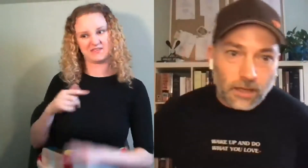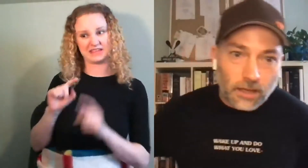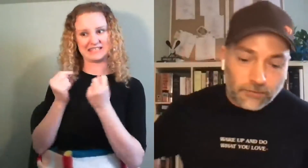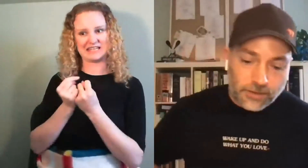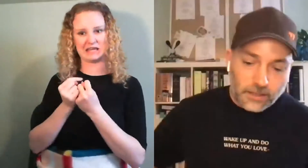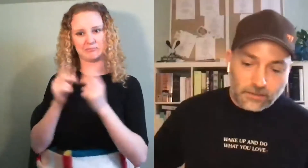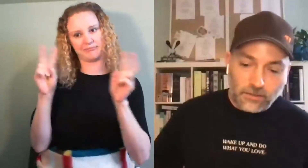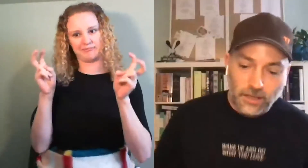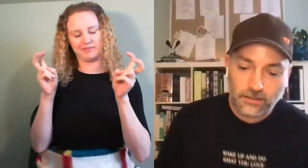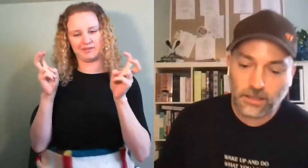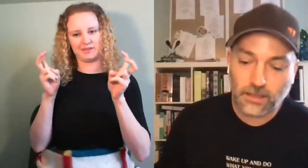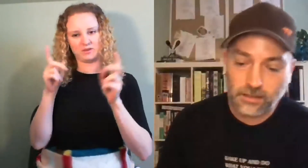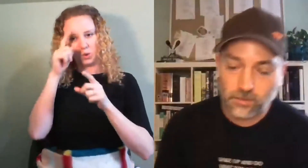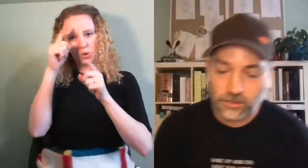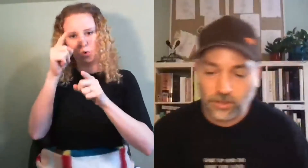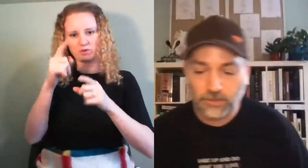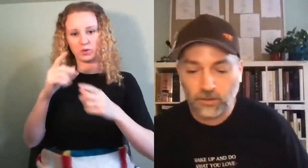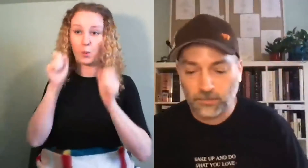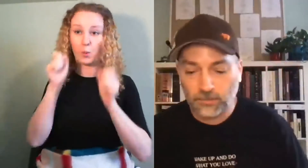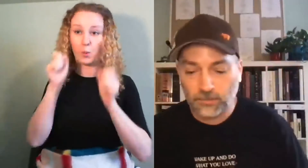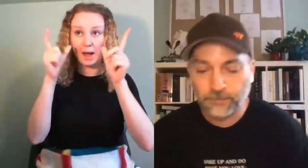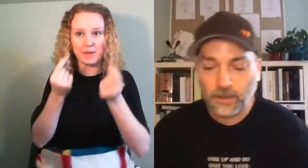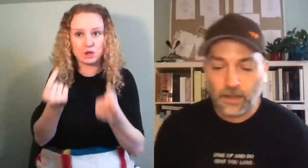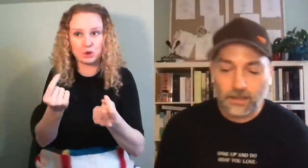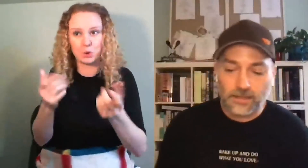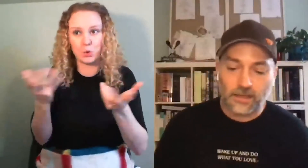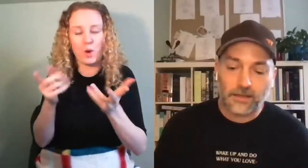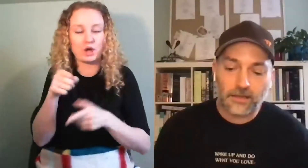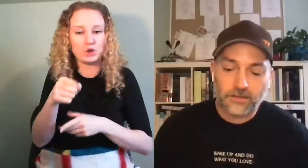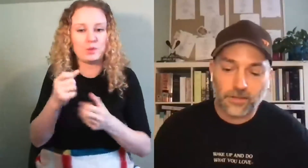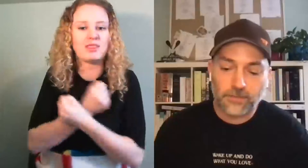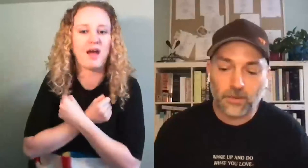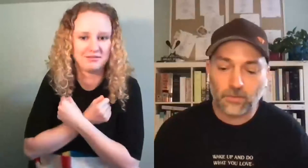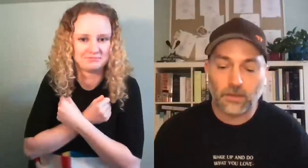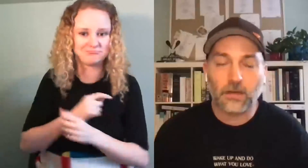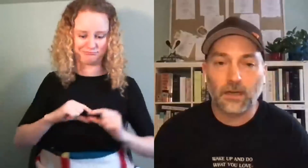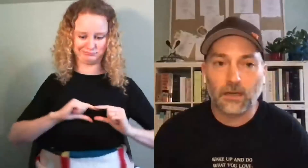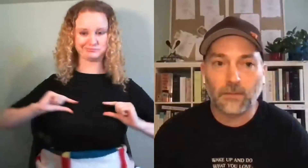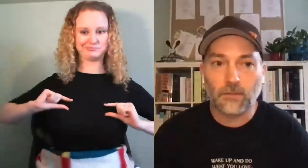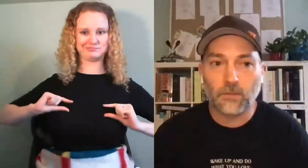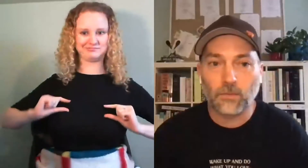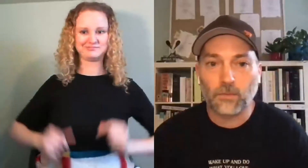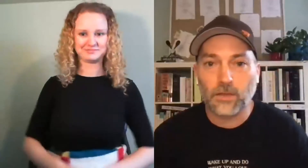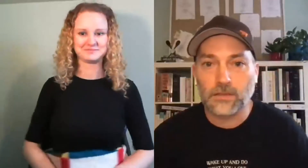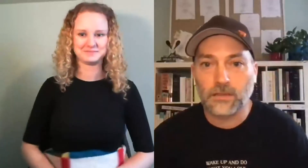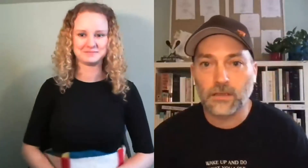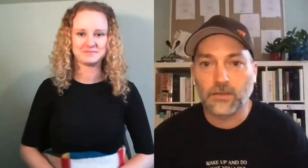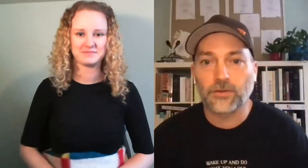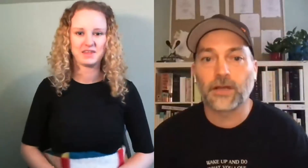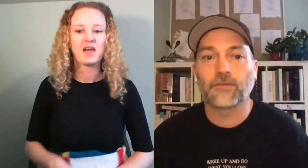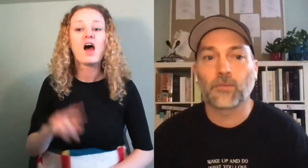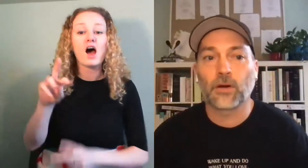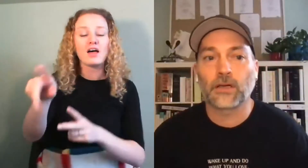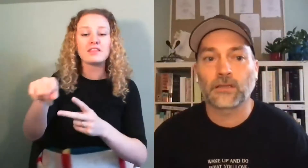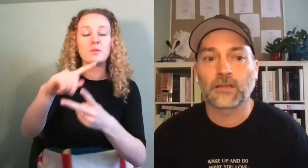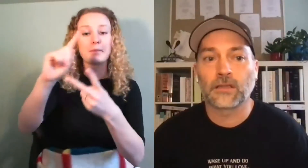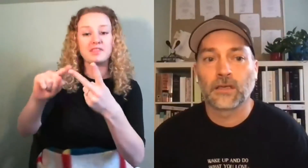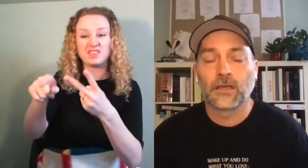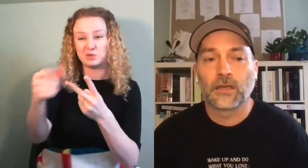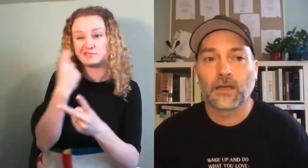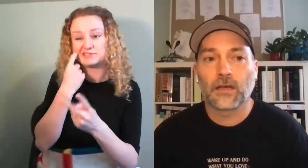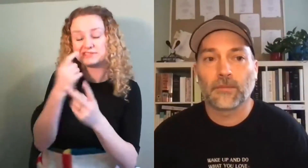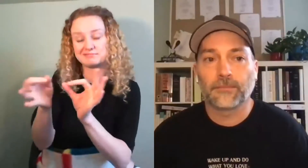love every day. So that sort of jumped out at me. The second thing that jumped out was the Creative